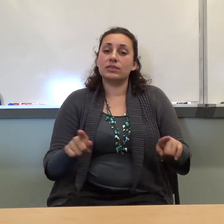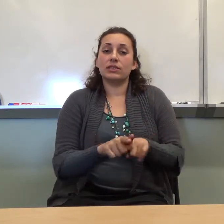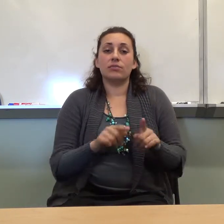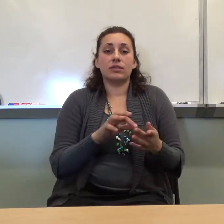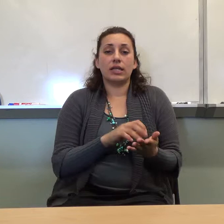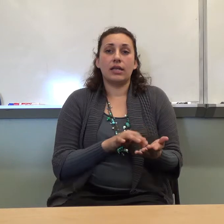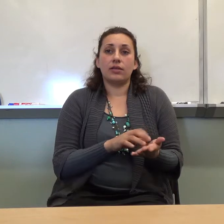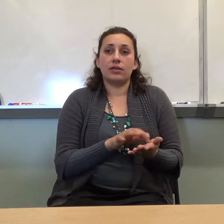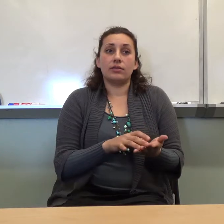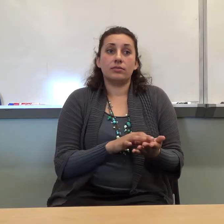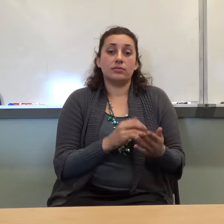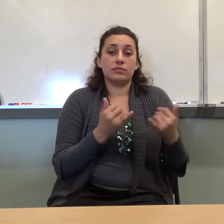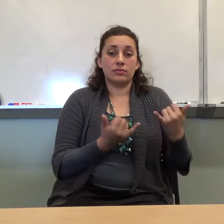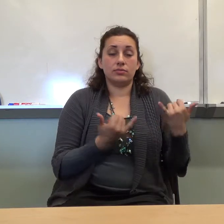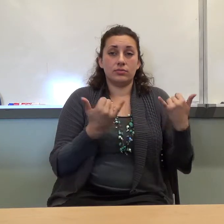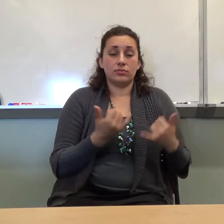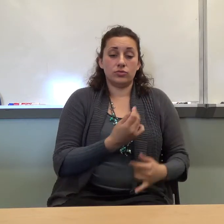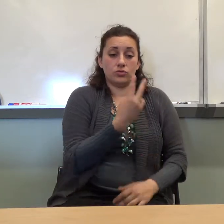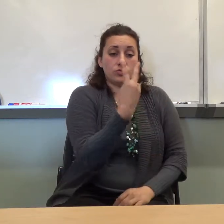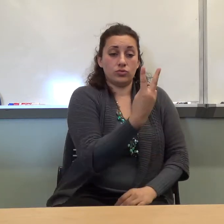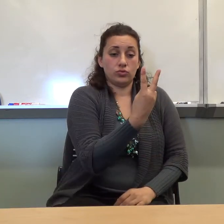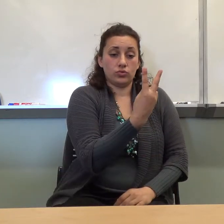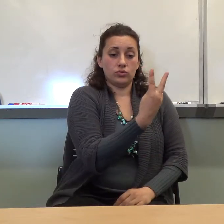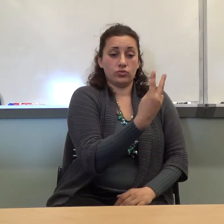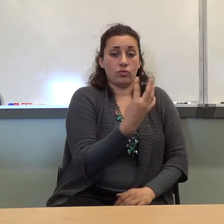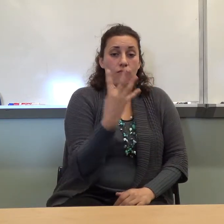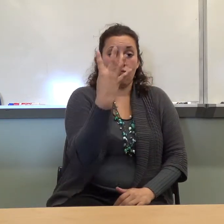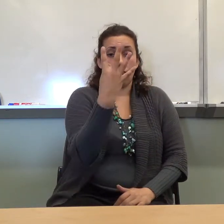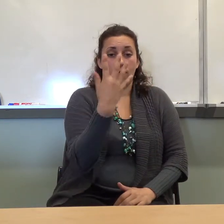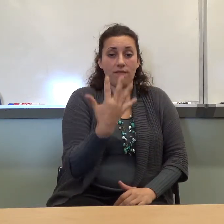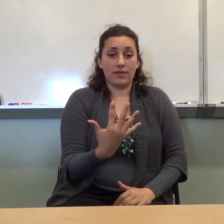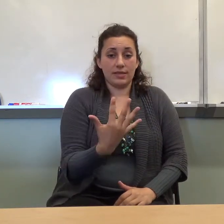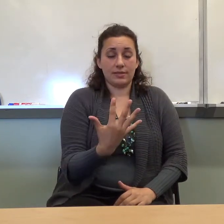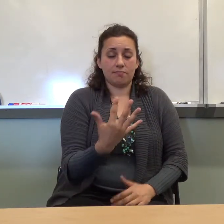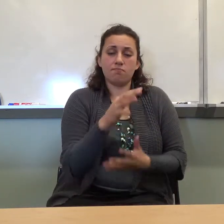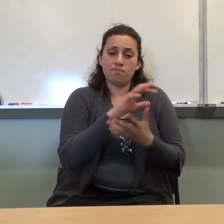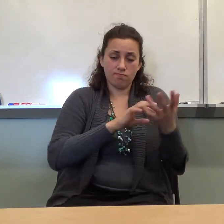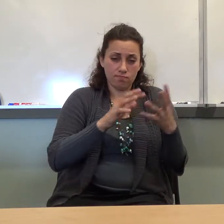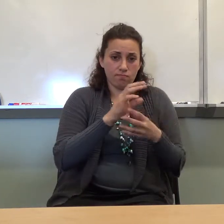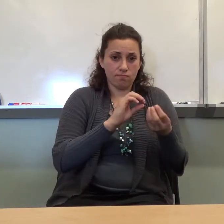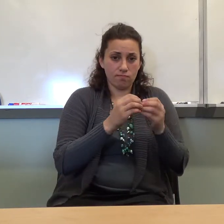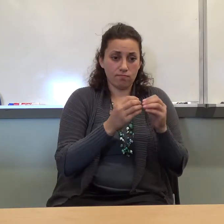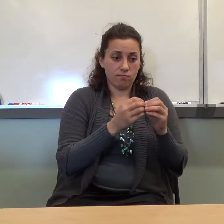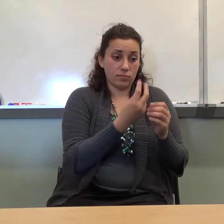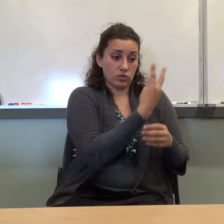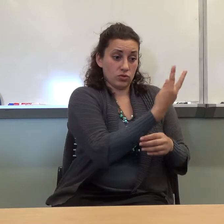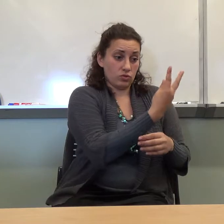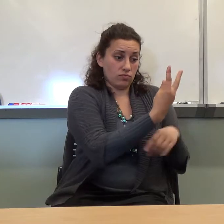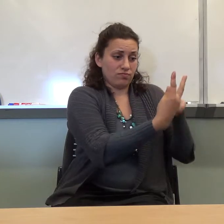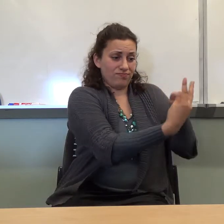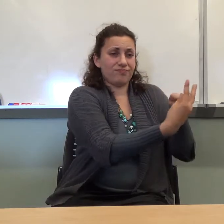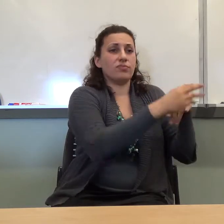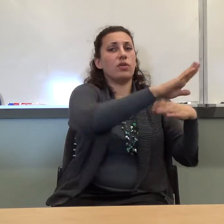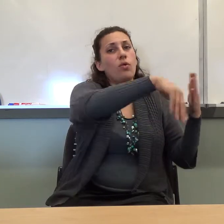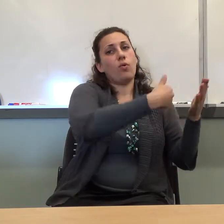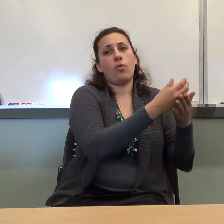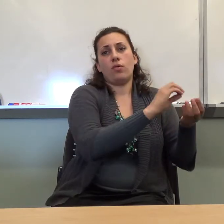fifths. Now that's a mixed number. The whole number part remains a whole number part as a decimal. That doesn't change. Decimals don't change whole